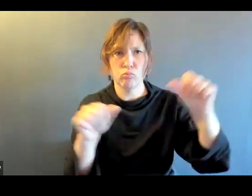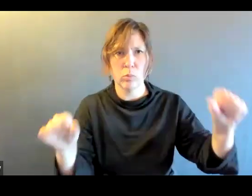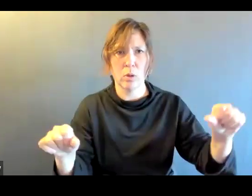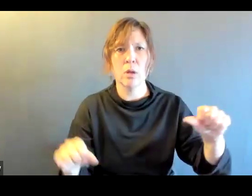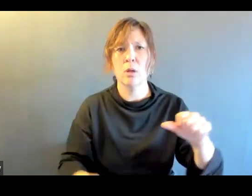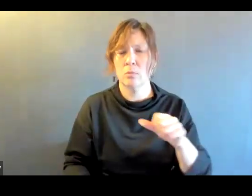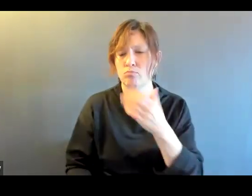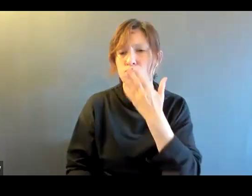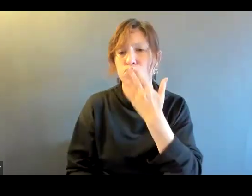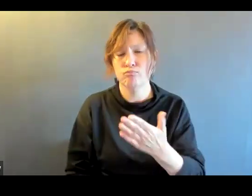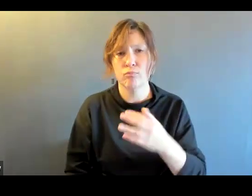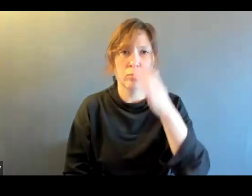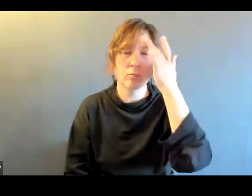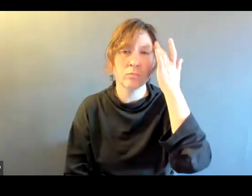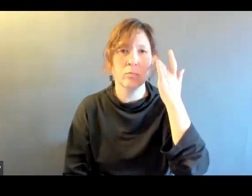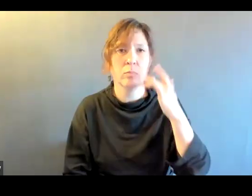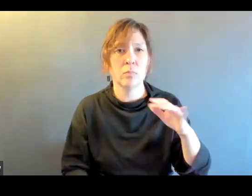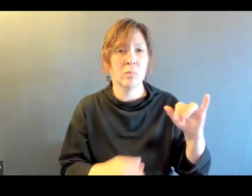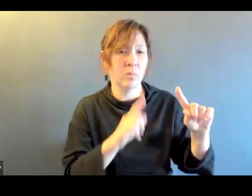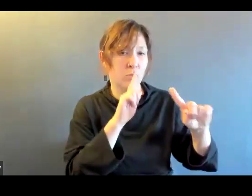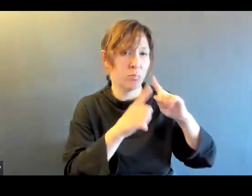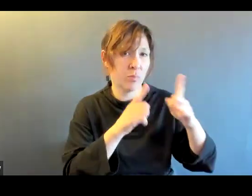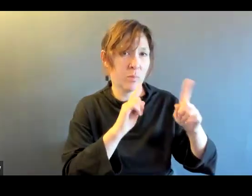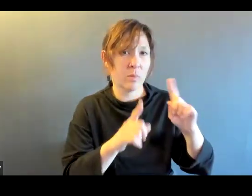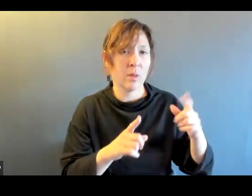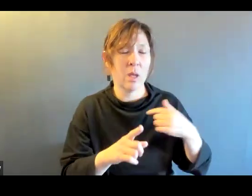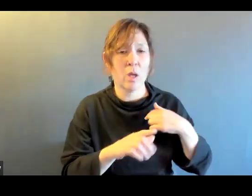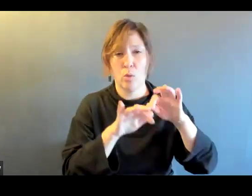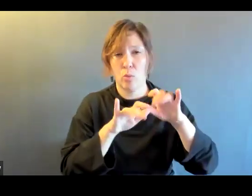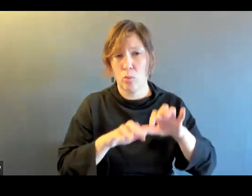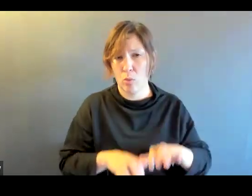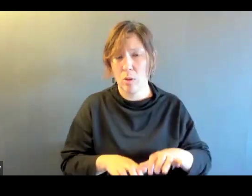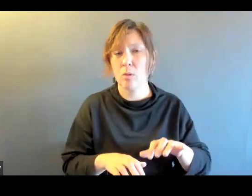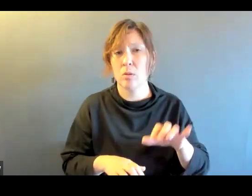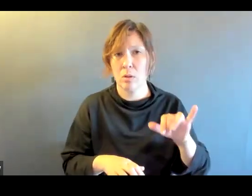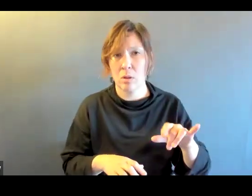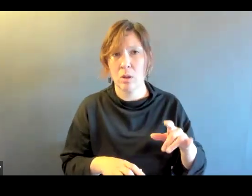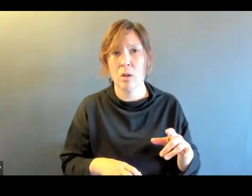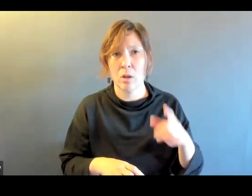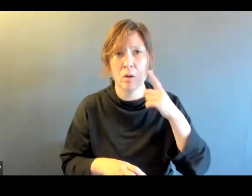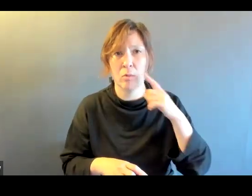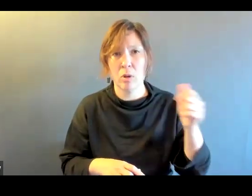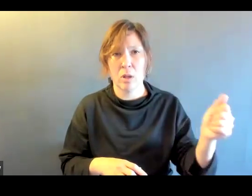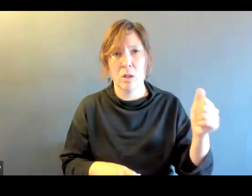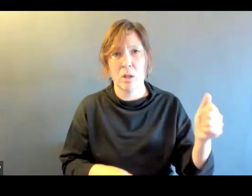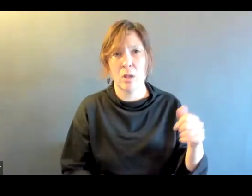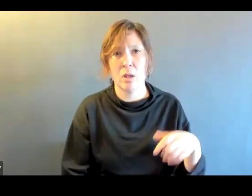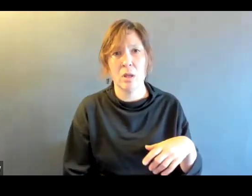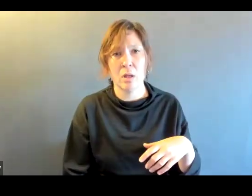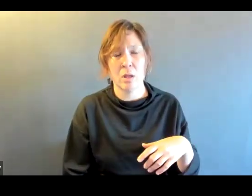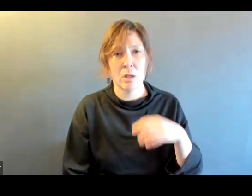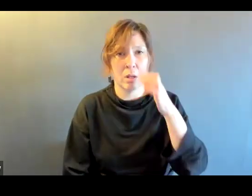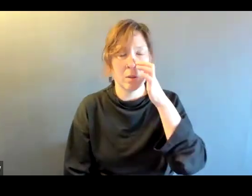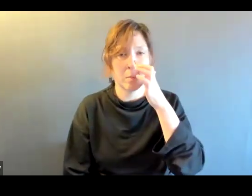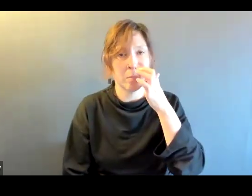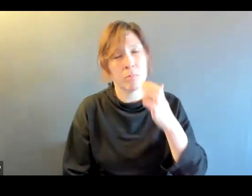Thank you. This interview, I've been listening to it for the past years, even though I'm not a cash student anymore. My name